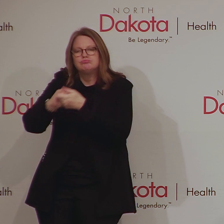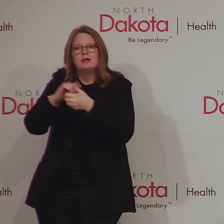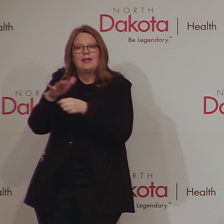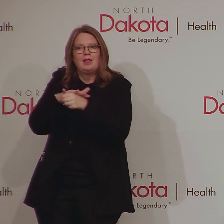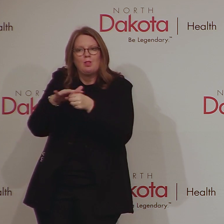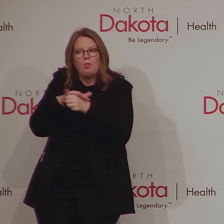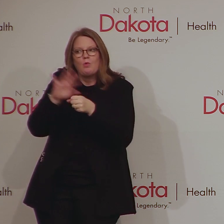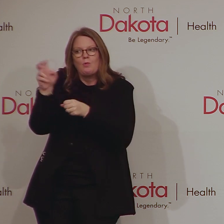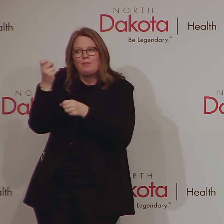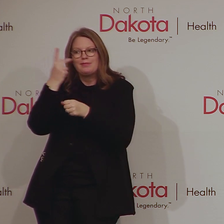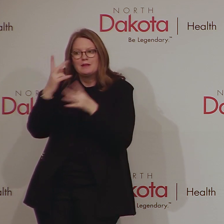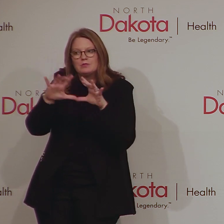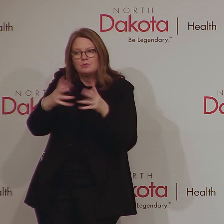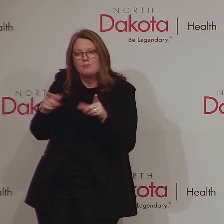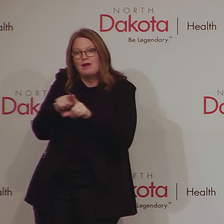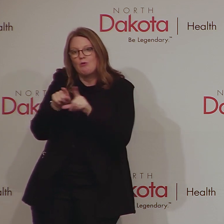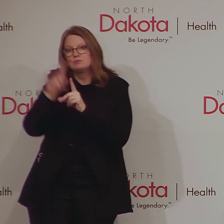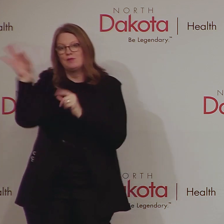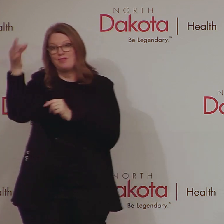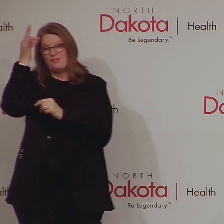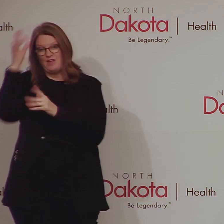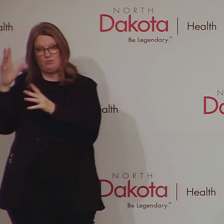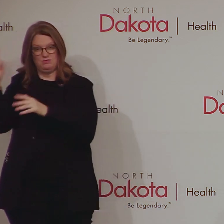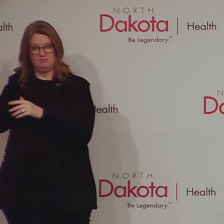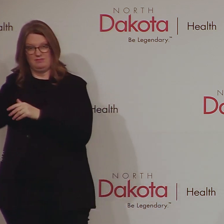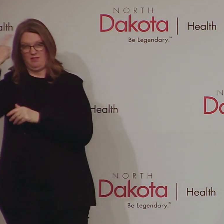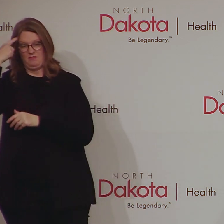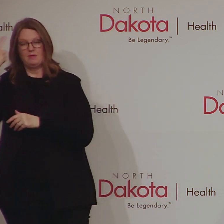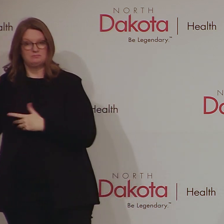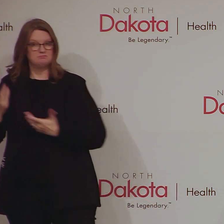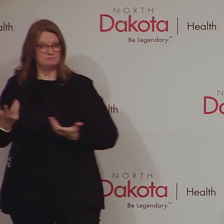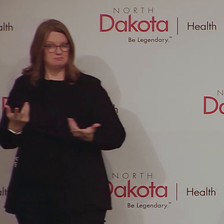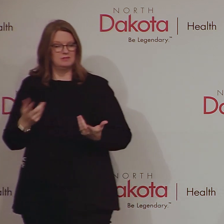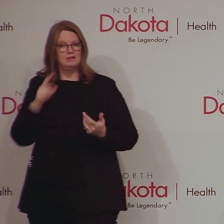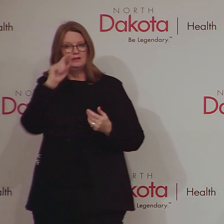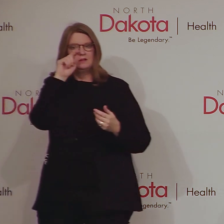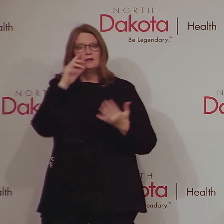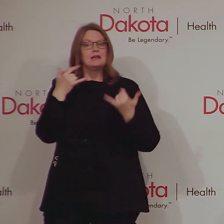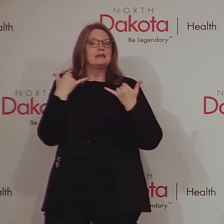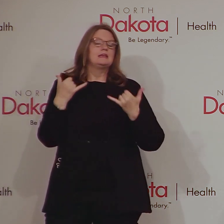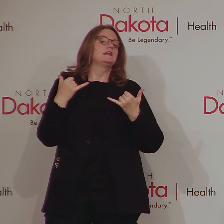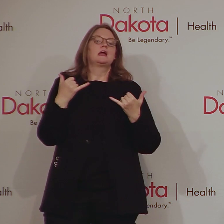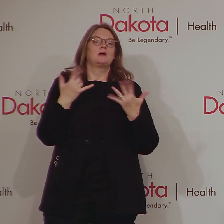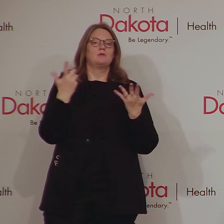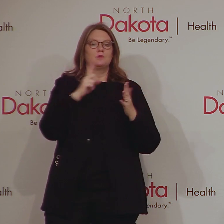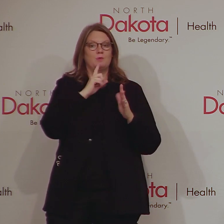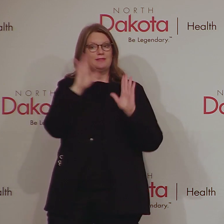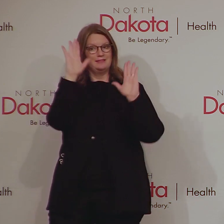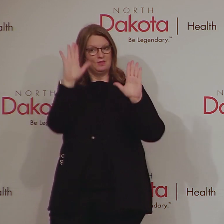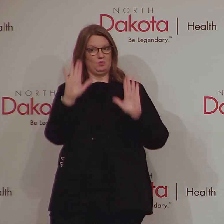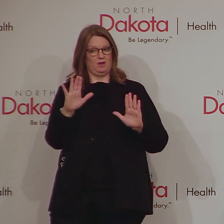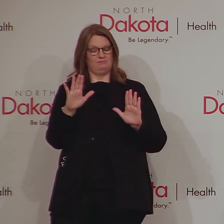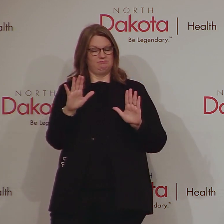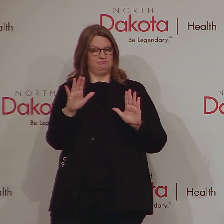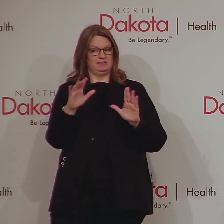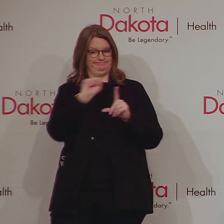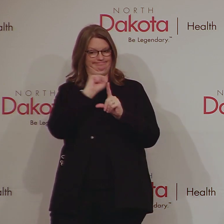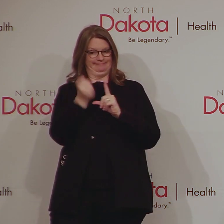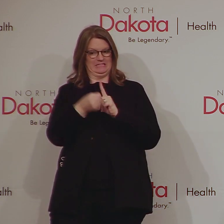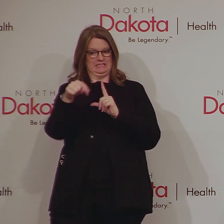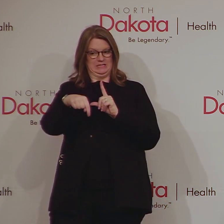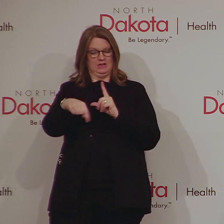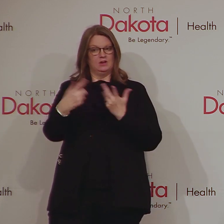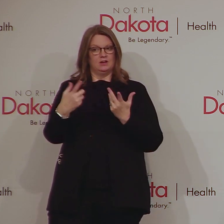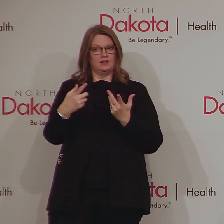political subdivisions and the federal government. Currently, right now, in spite of the great numbers we have in North Dakota, and as I talked about the